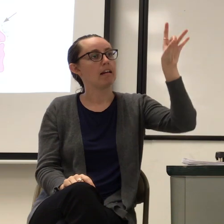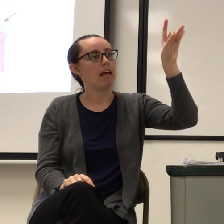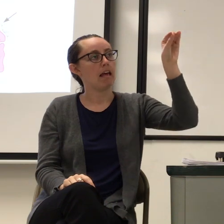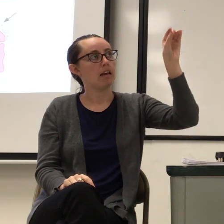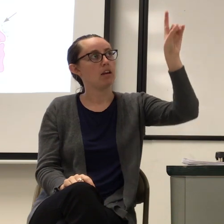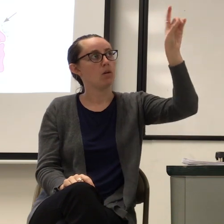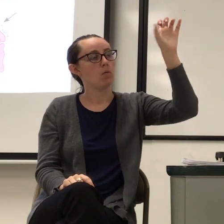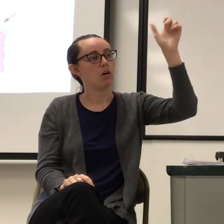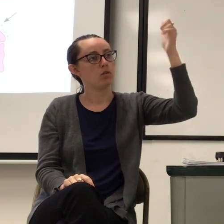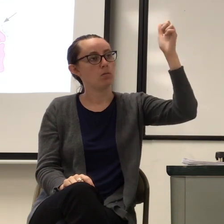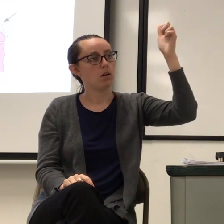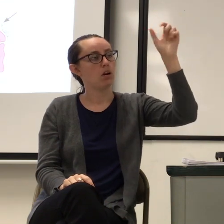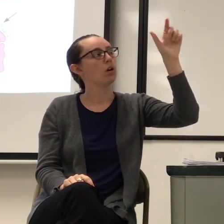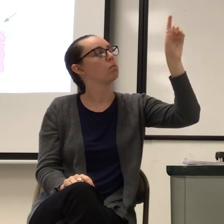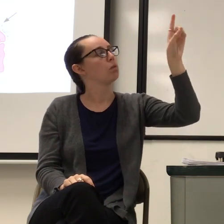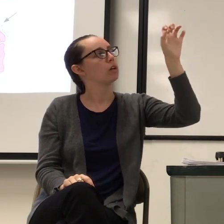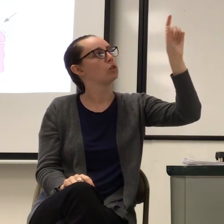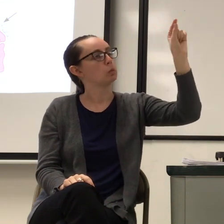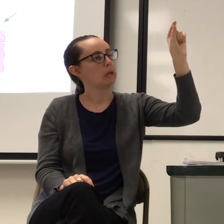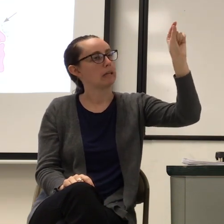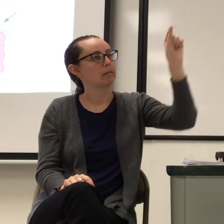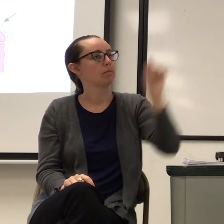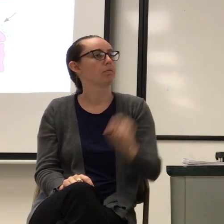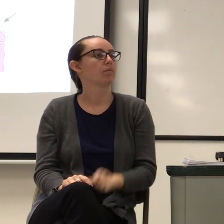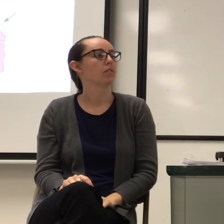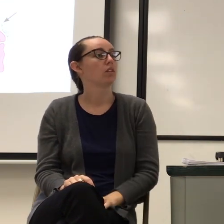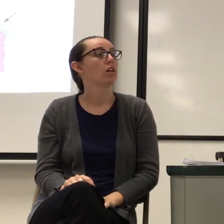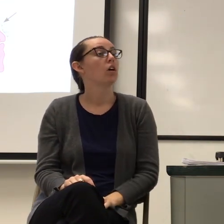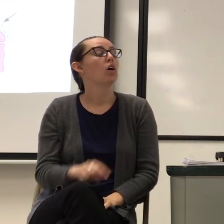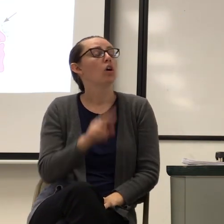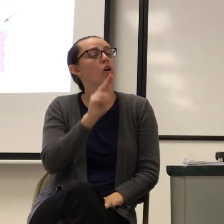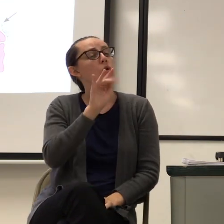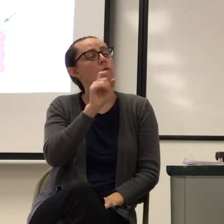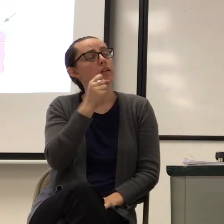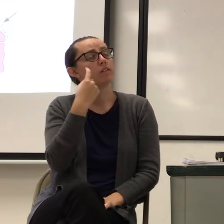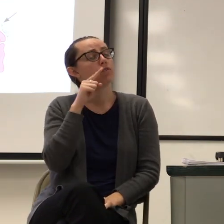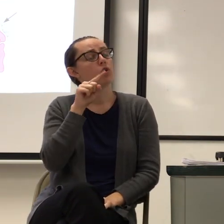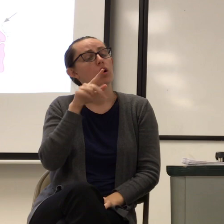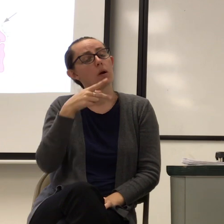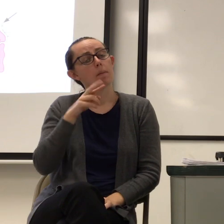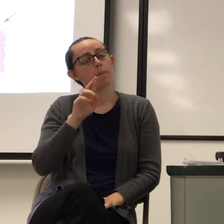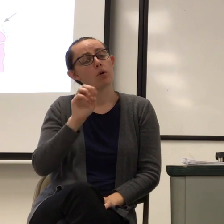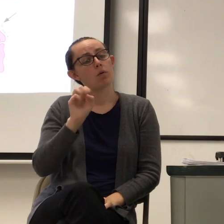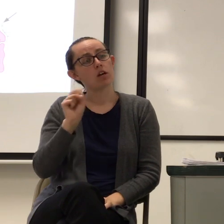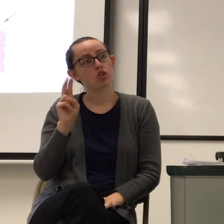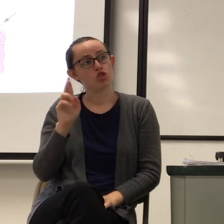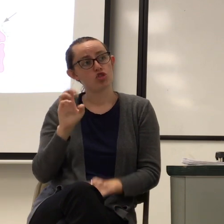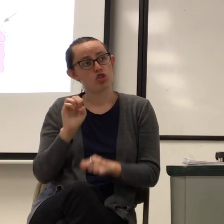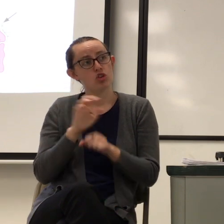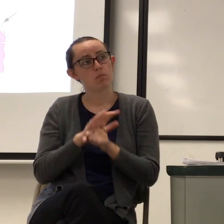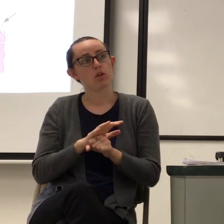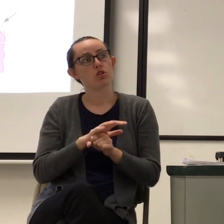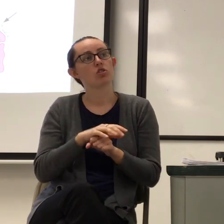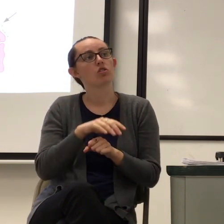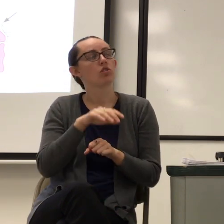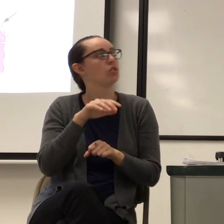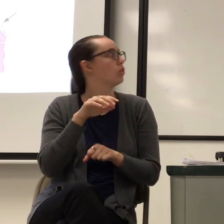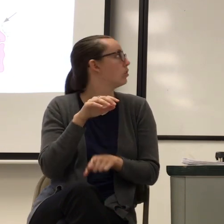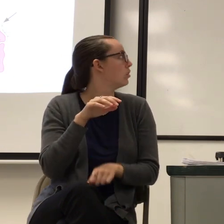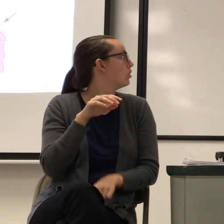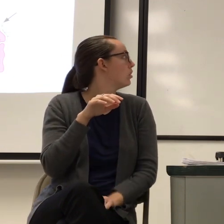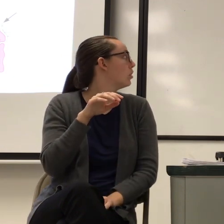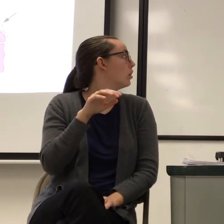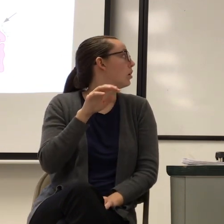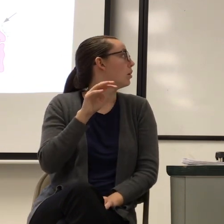pressure will be millimeters of mercury. Okay, and we'll just kind of plot out